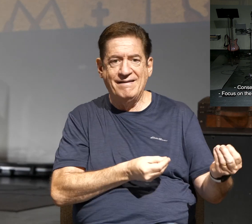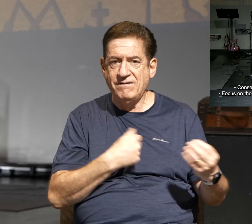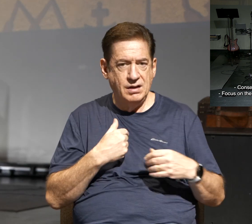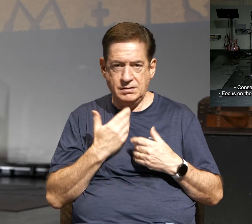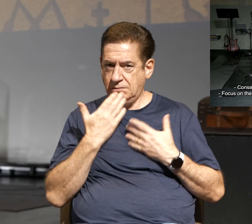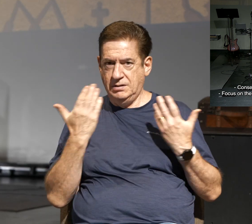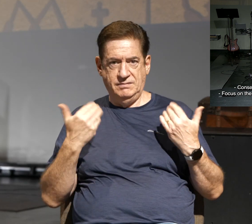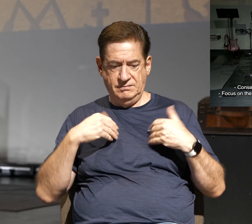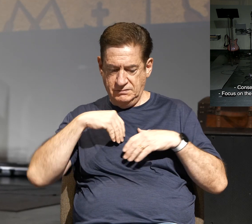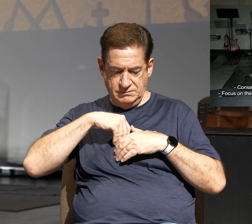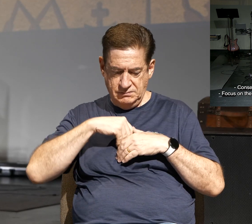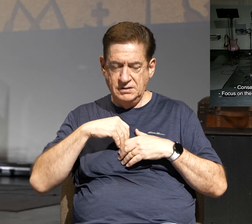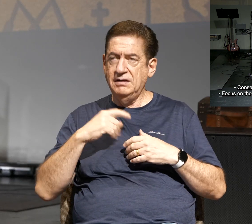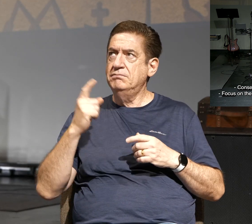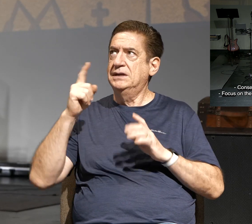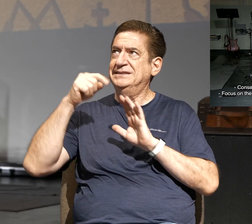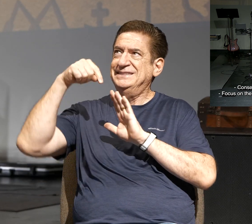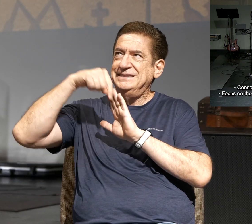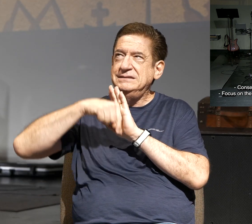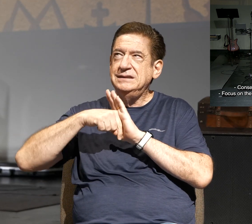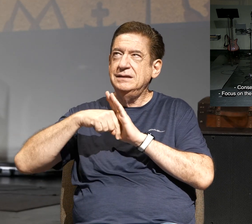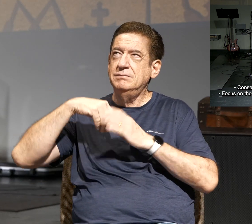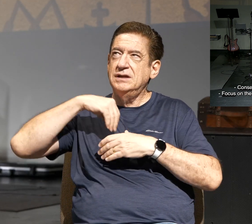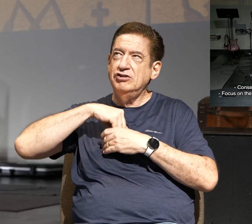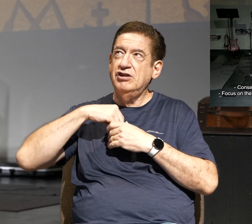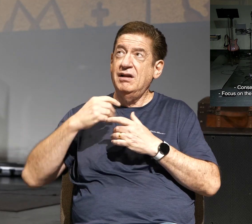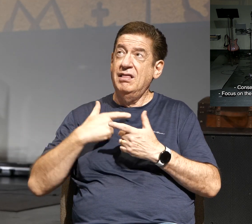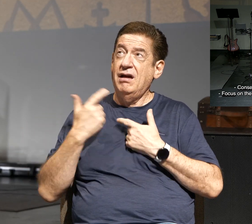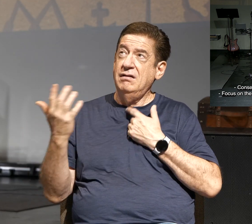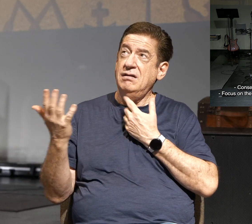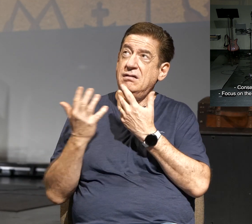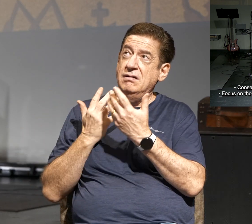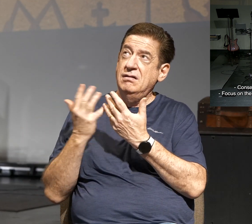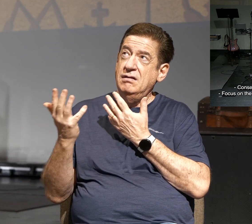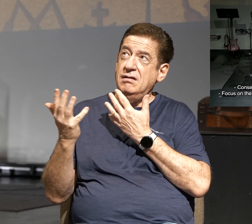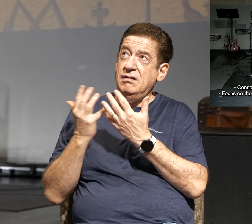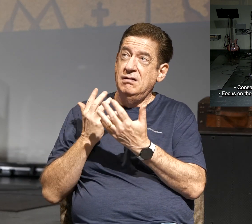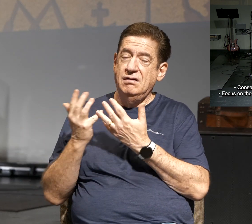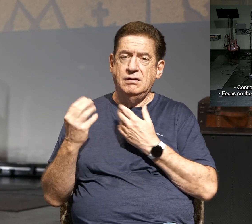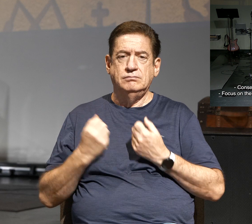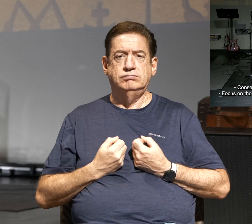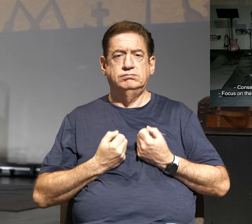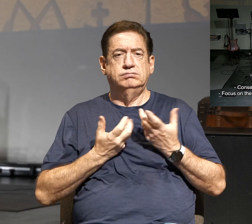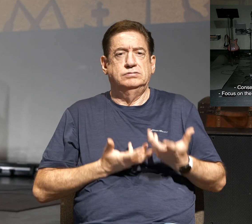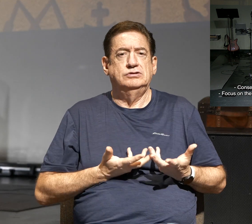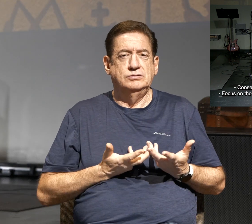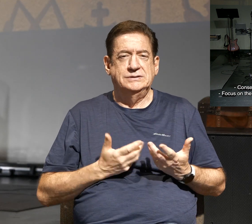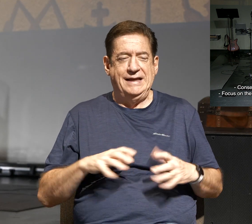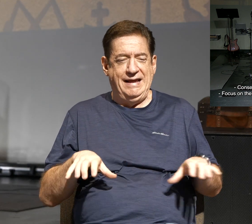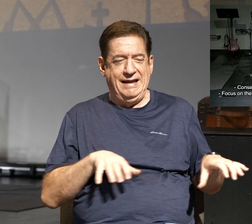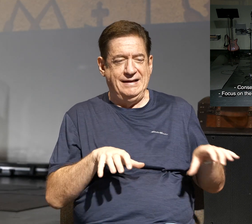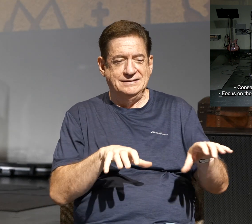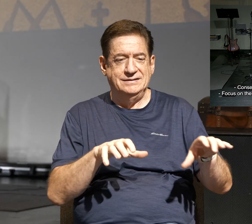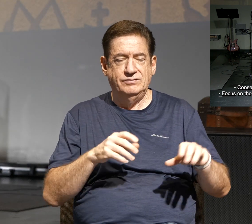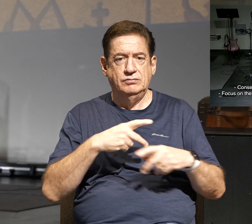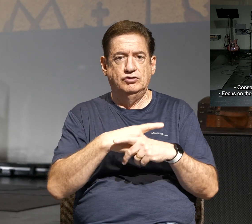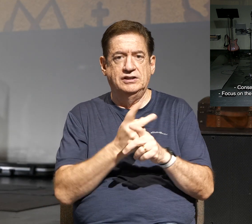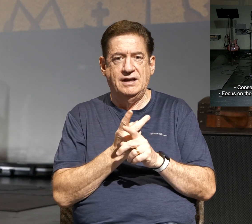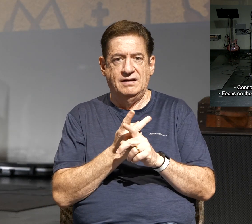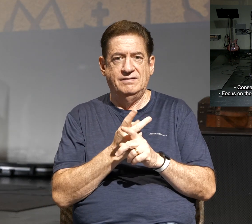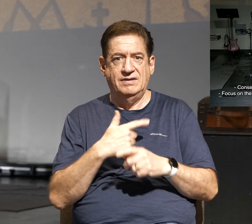A deep inner life with God produces an active, productive life in this world